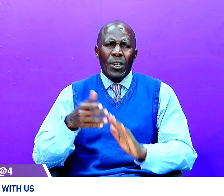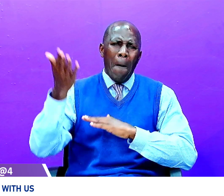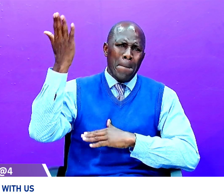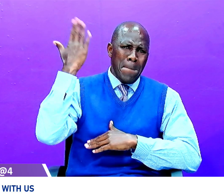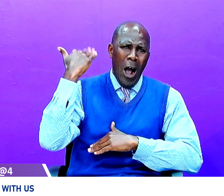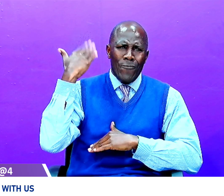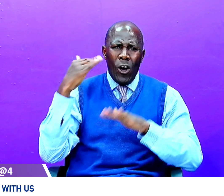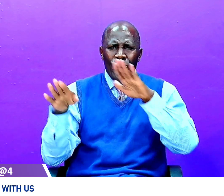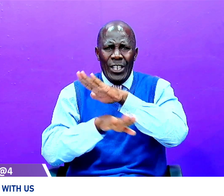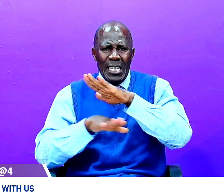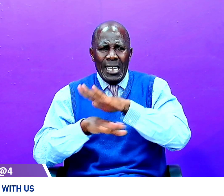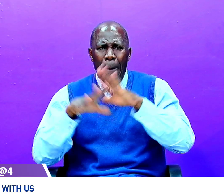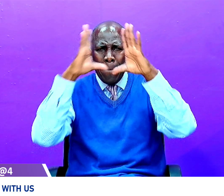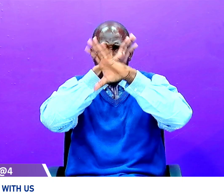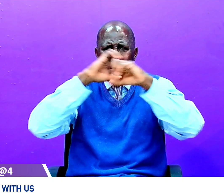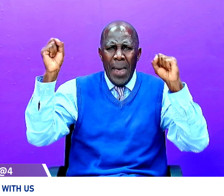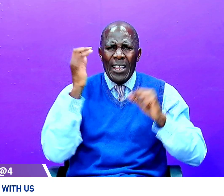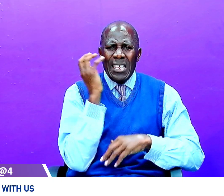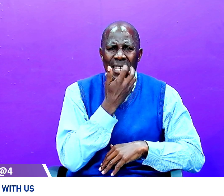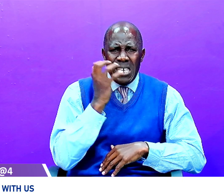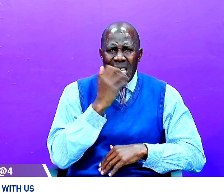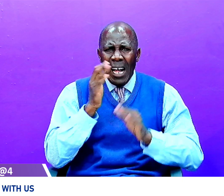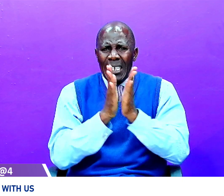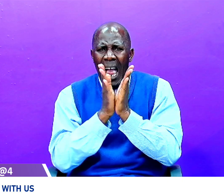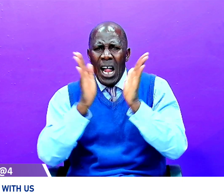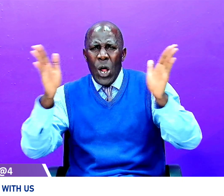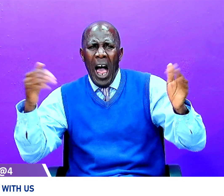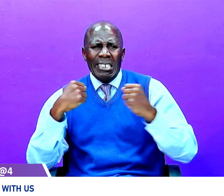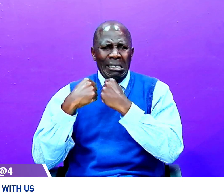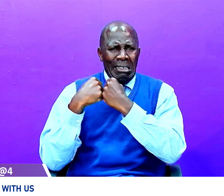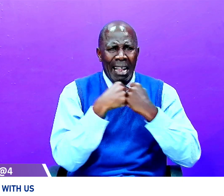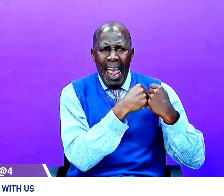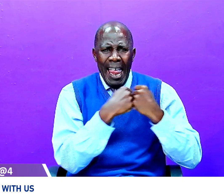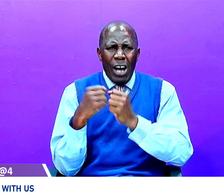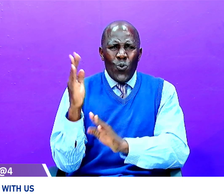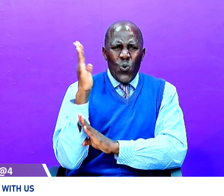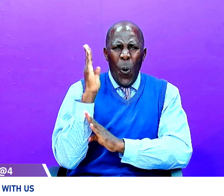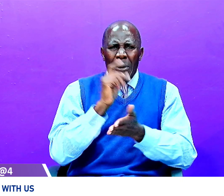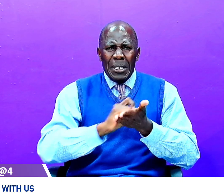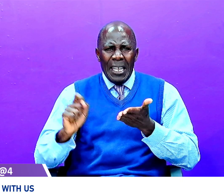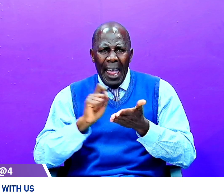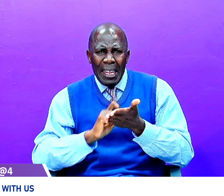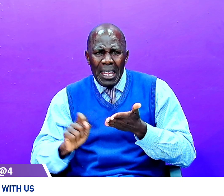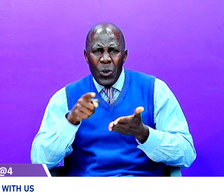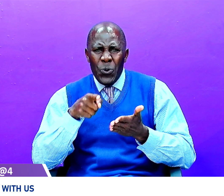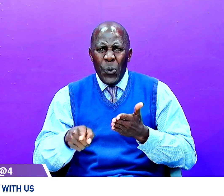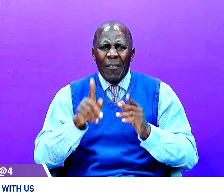And away from that news update, the former Deputy President Rigathi Gachagua has publicly challenged the Interior